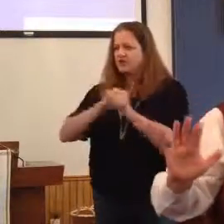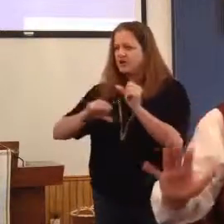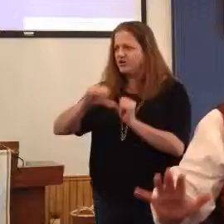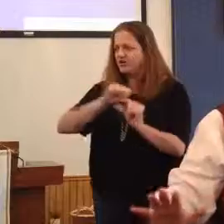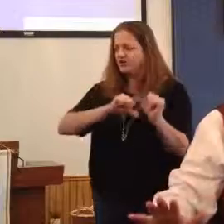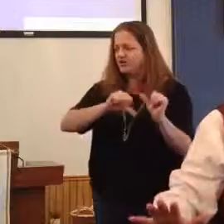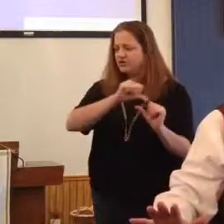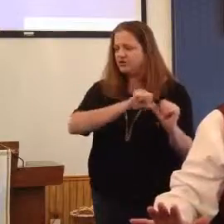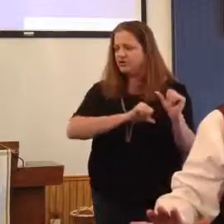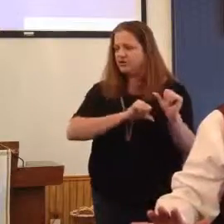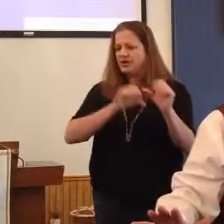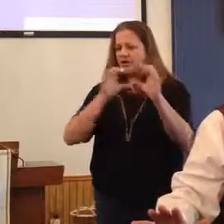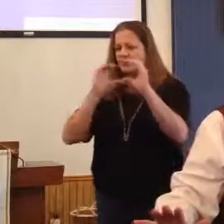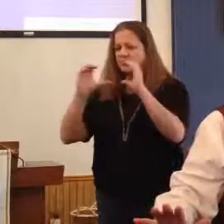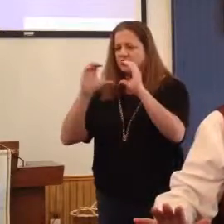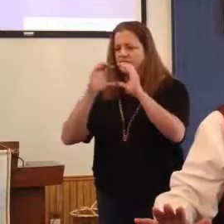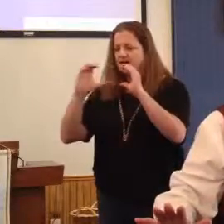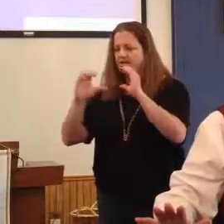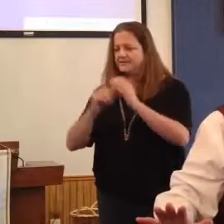each other.